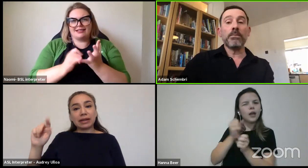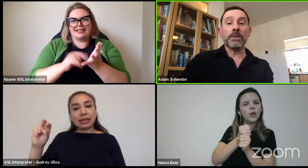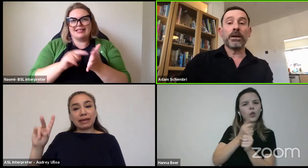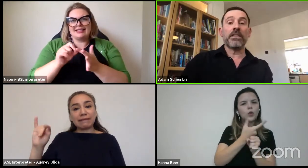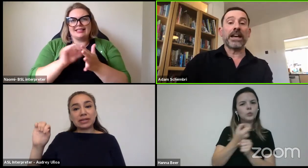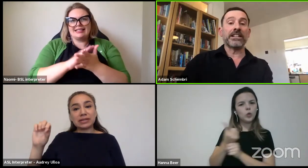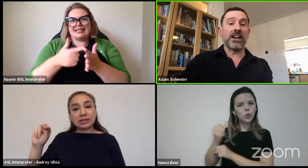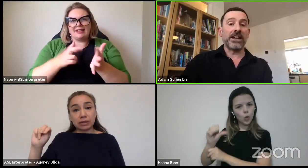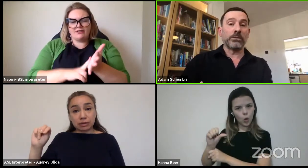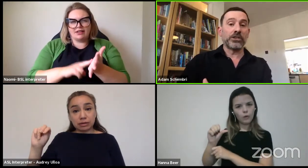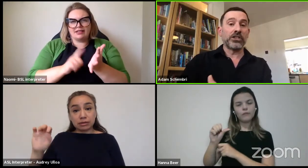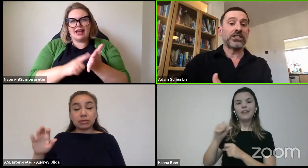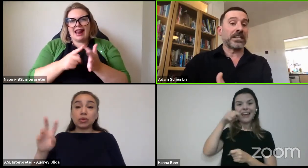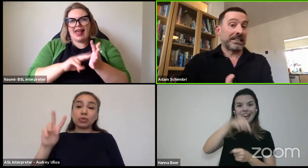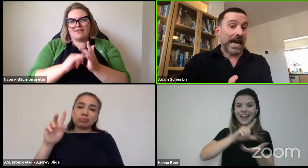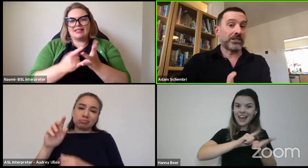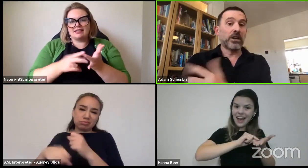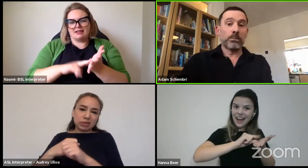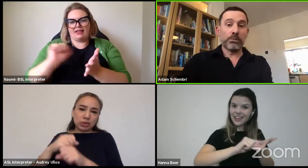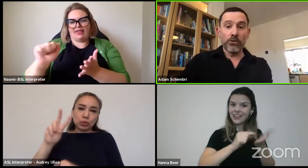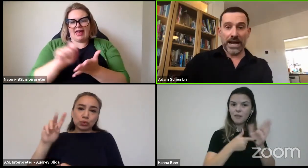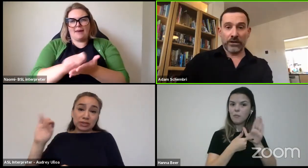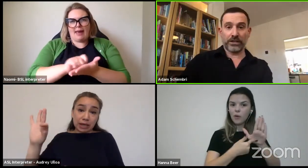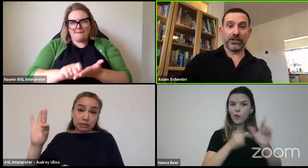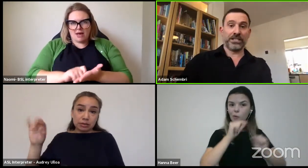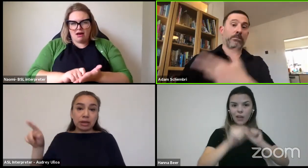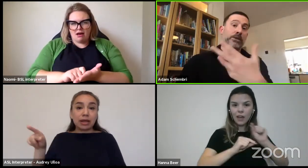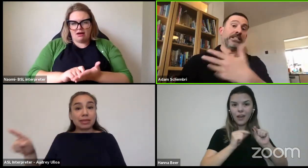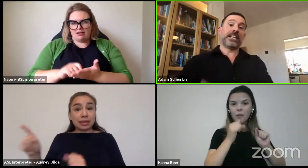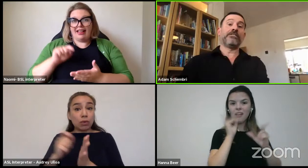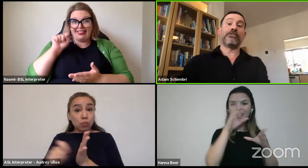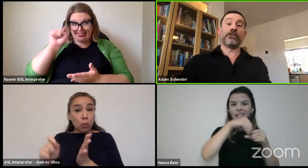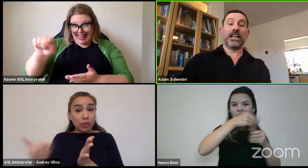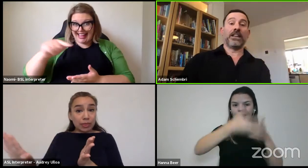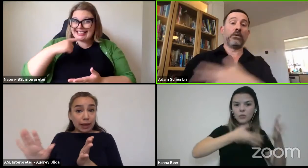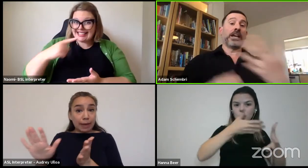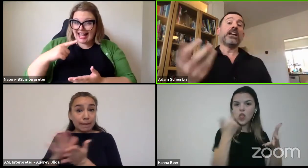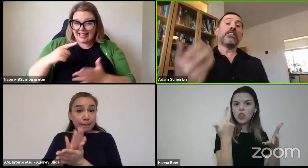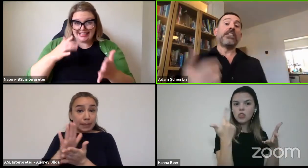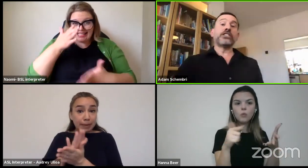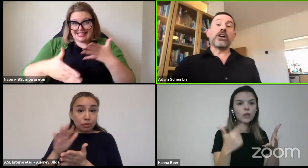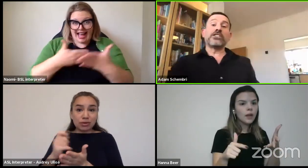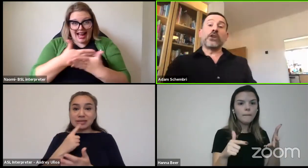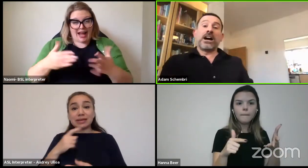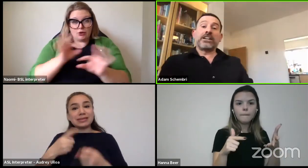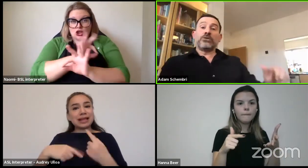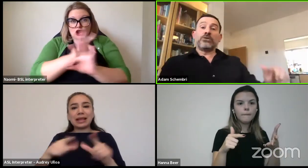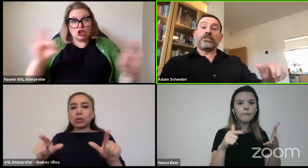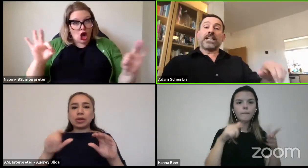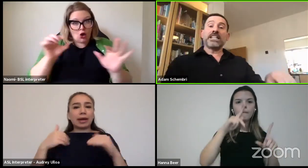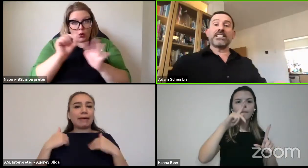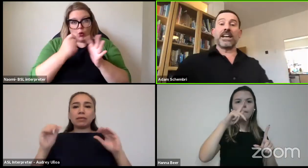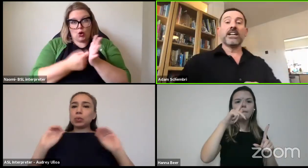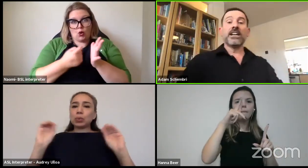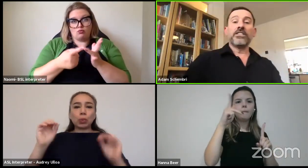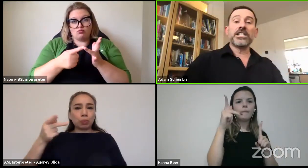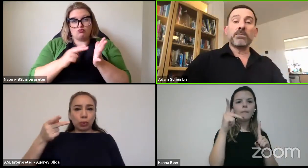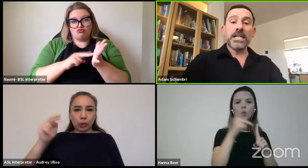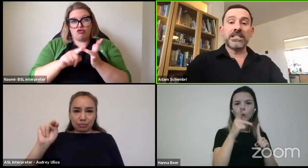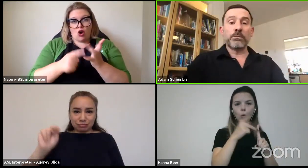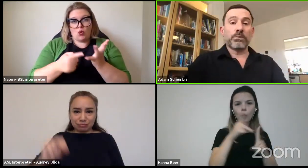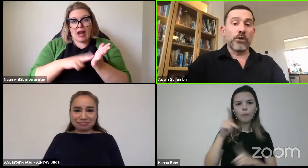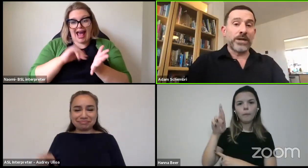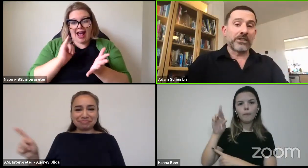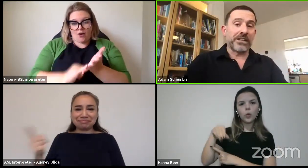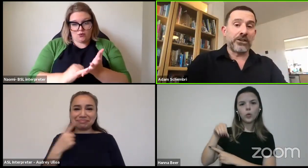in the paper that sign languages lacked pronouns, for example, and they tried to argue the case that this